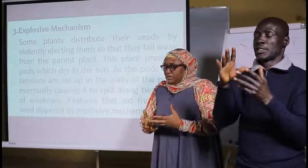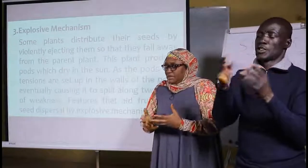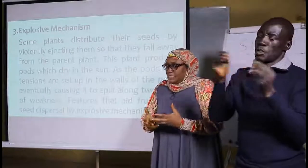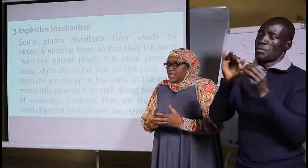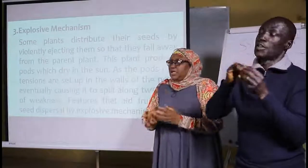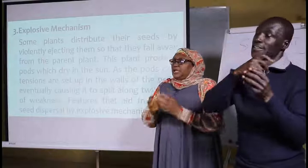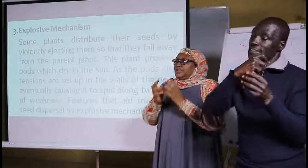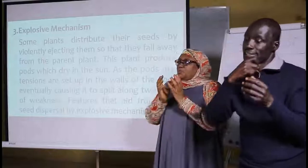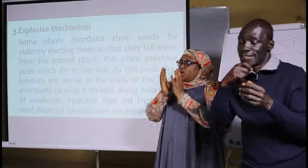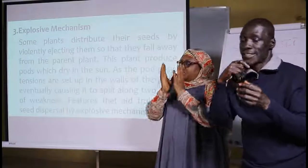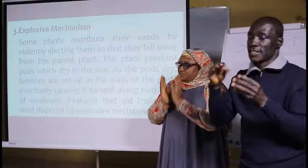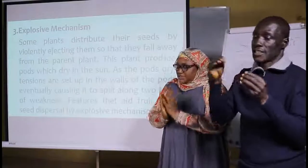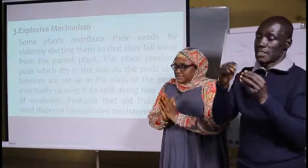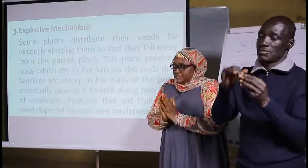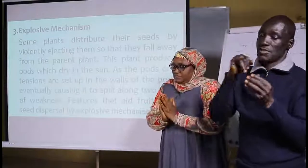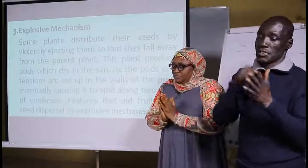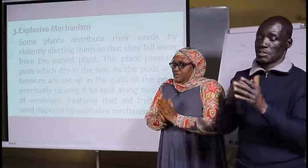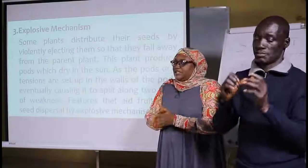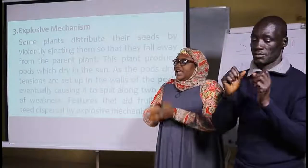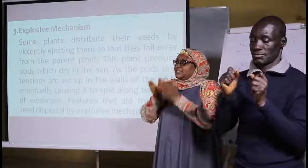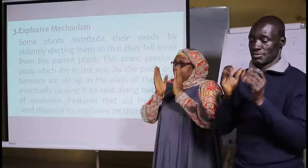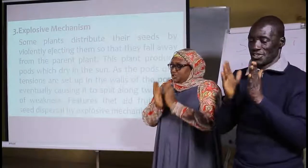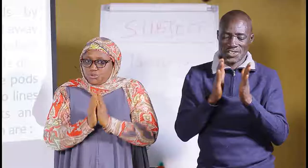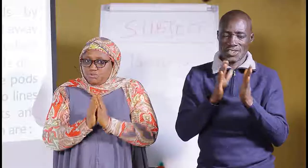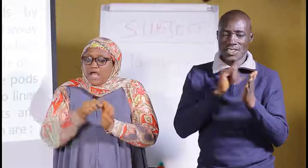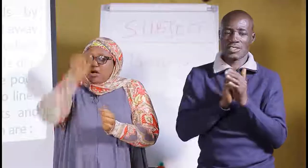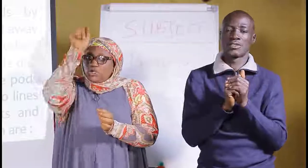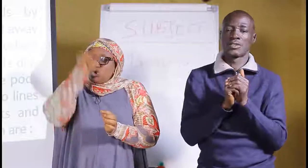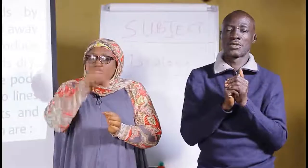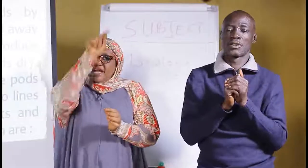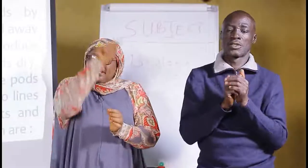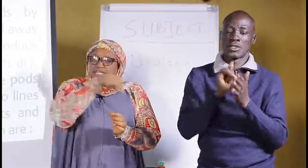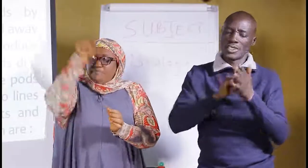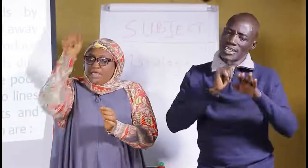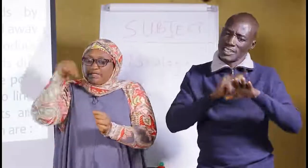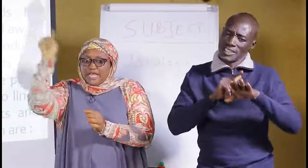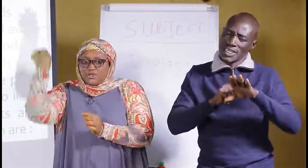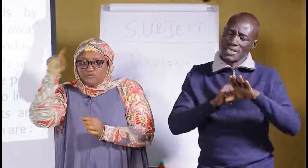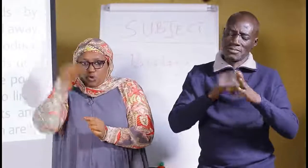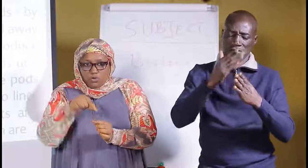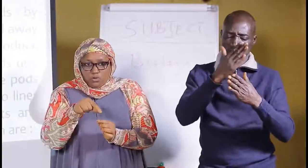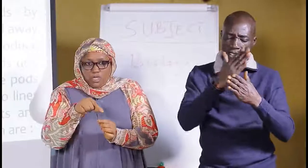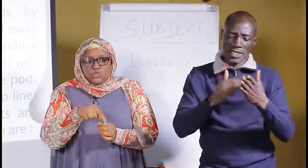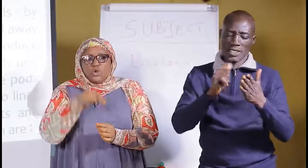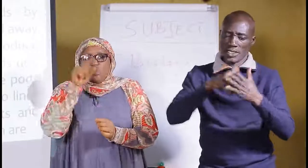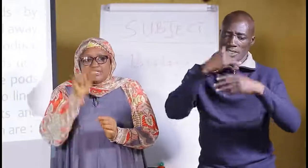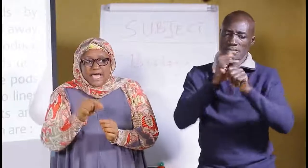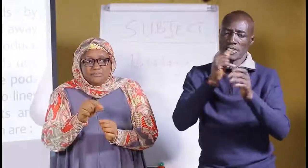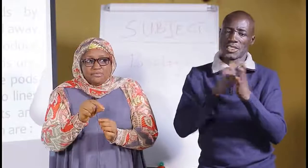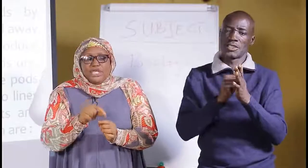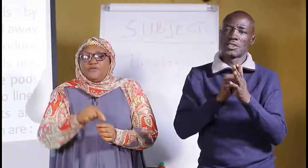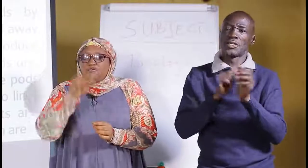dry, the more it shrinks. There is tension along those lines that make the lines of the okra. So